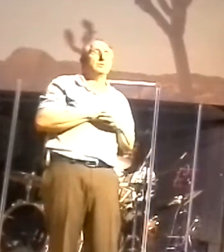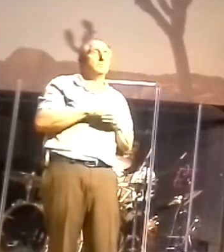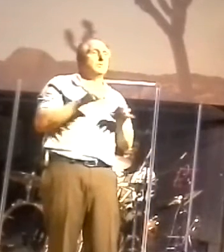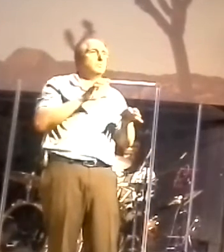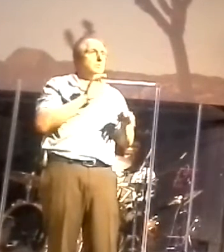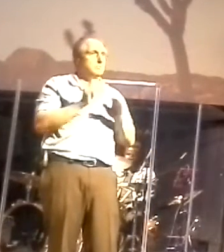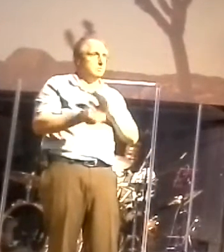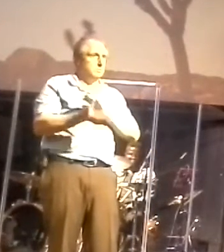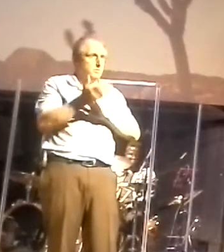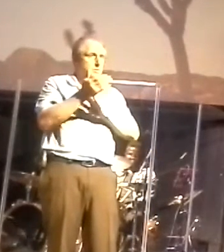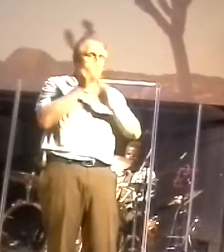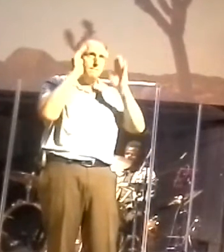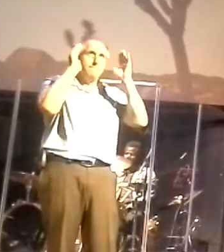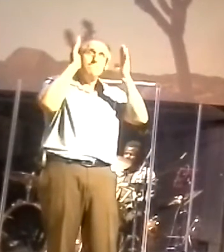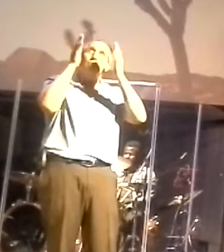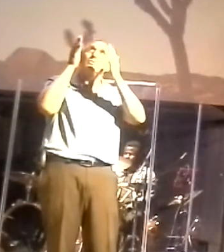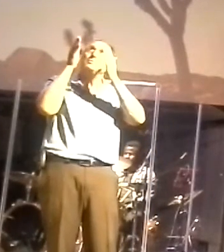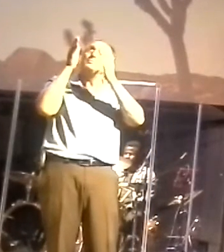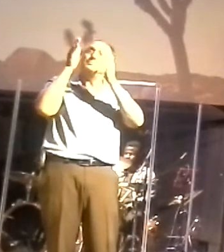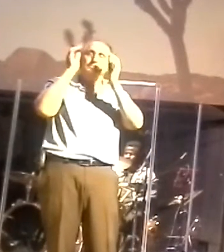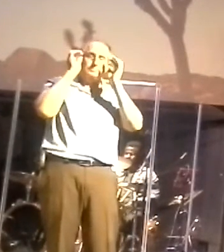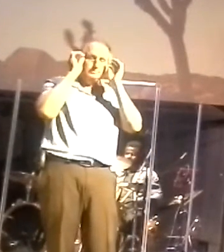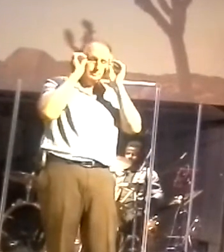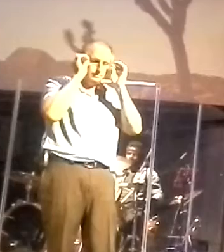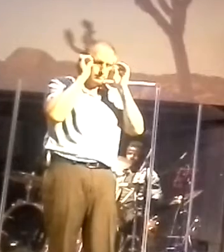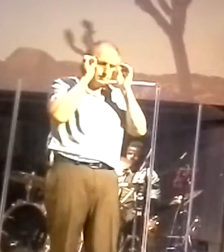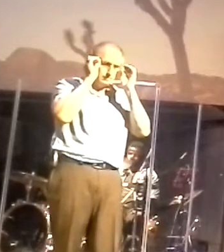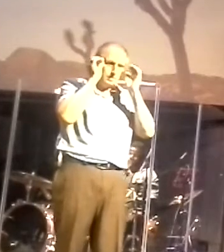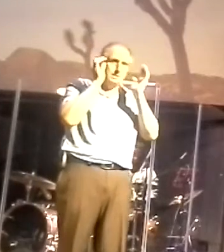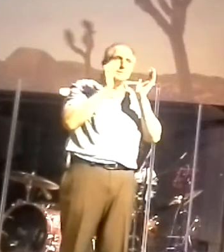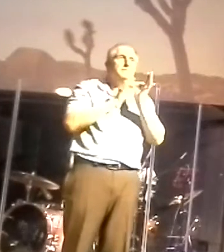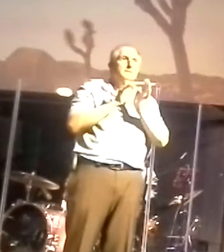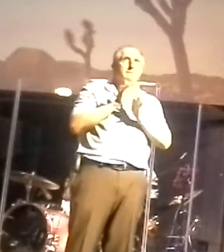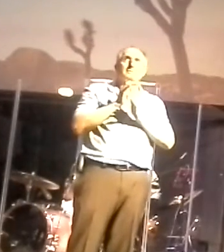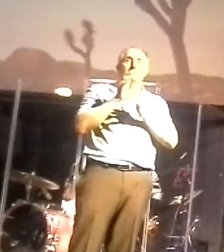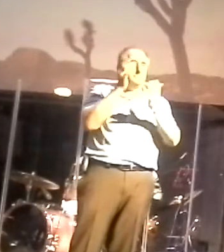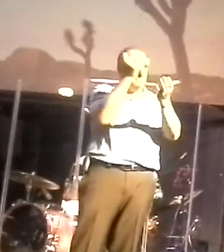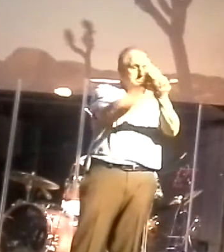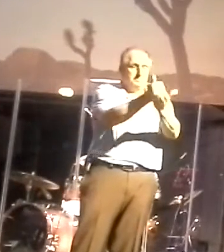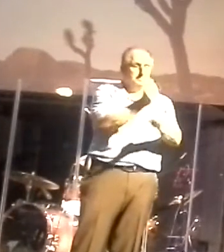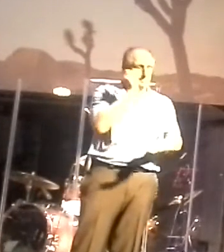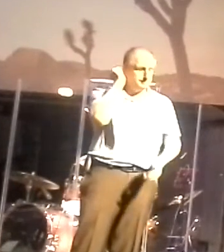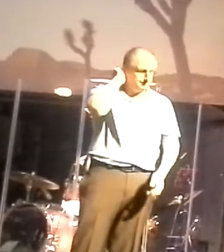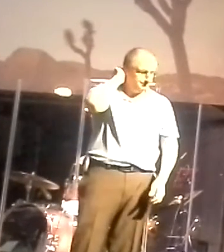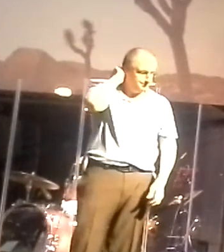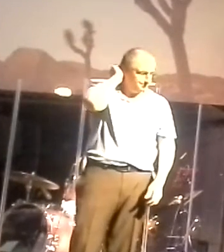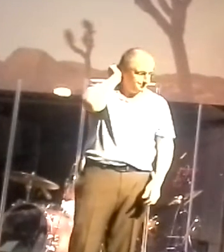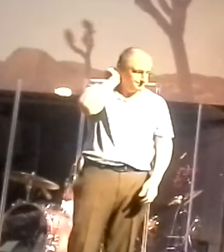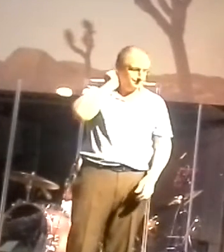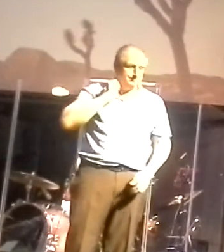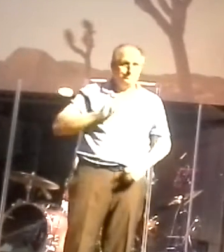this morning, let's just focus on the one who paid that price, Jesus. Amen.